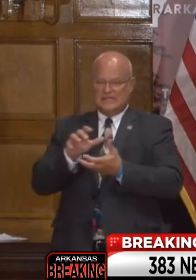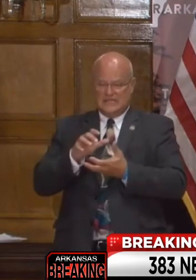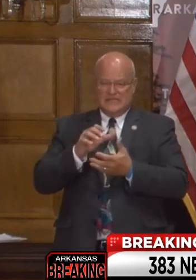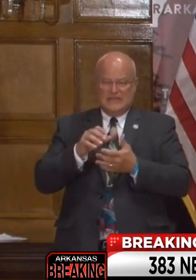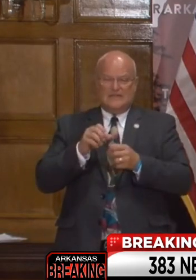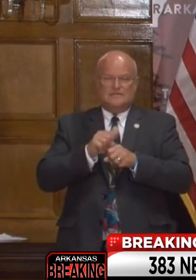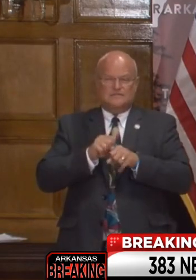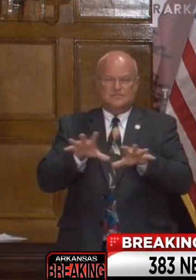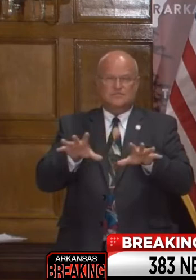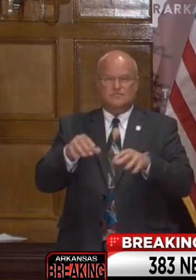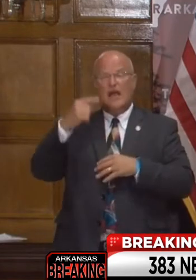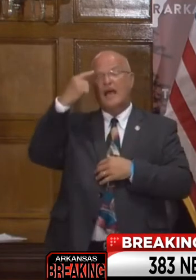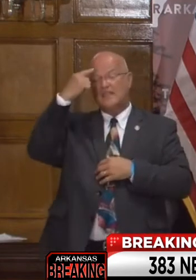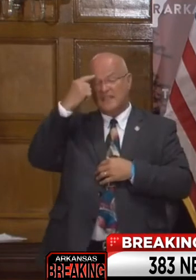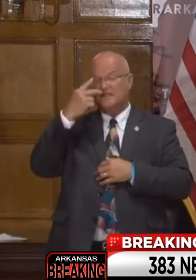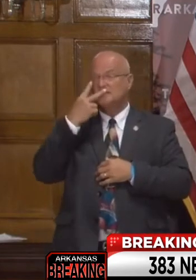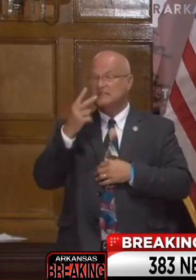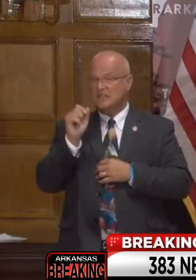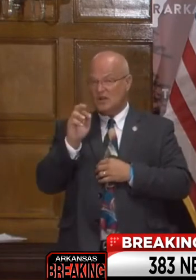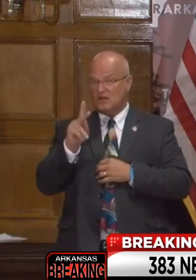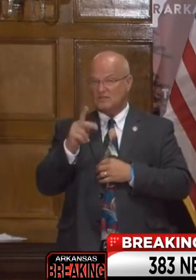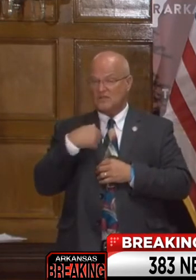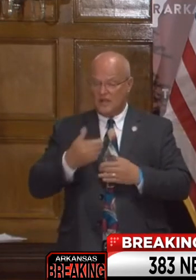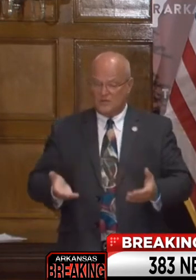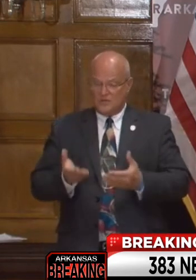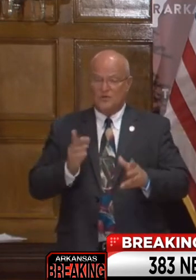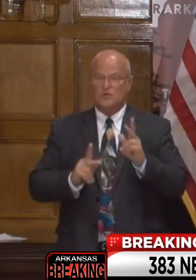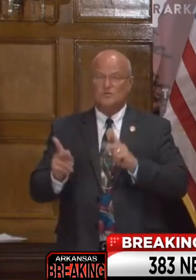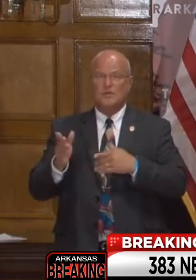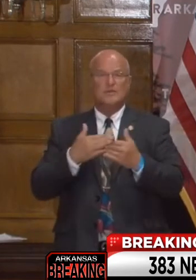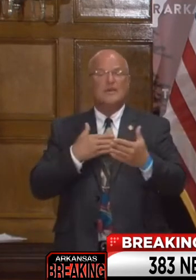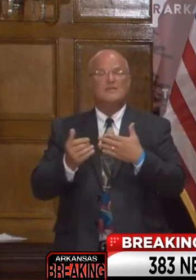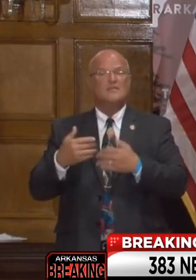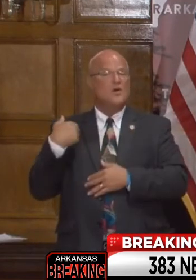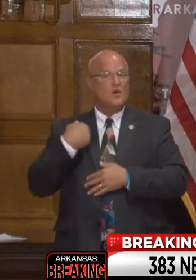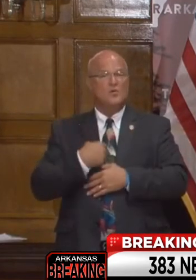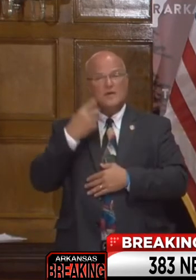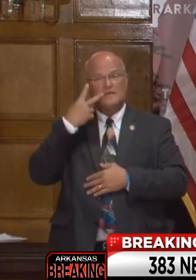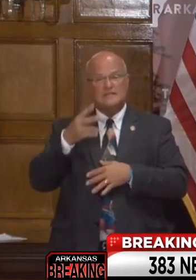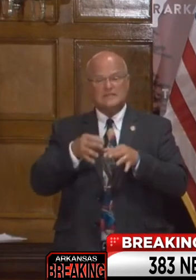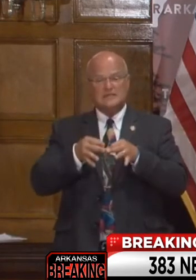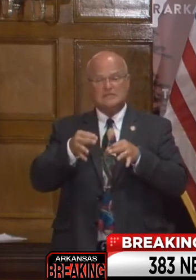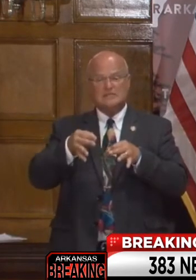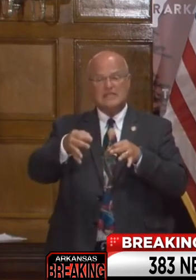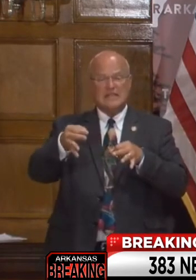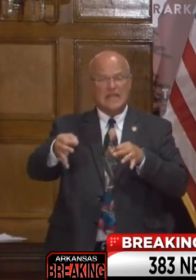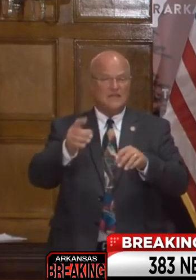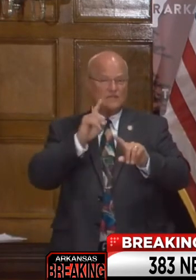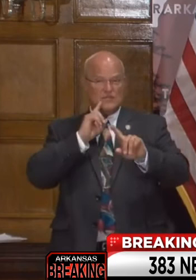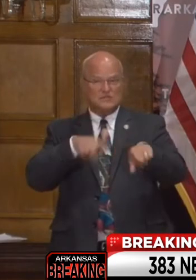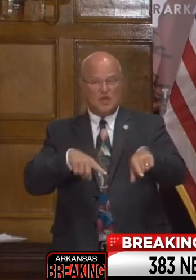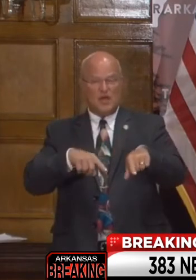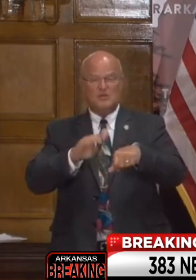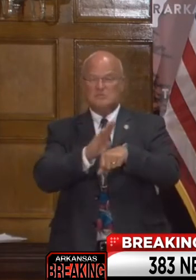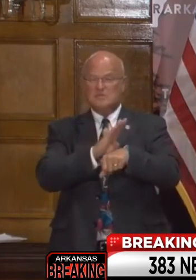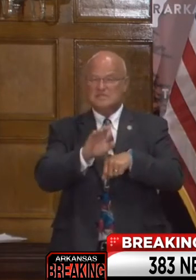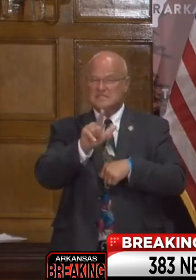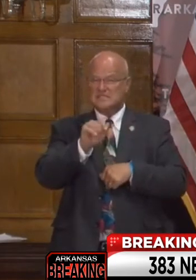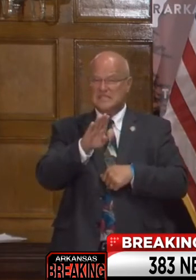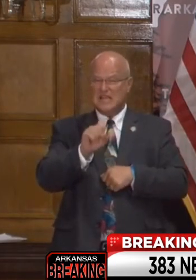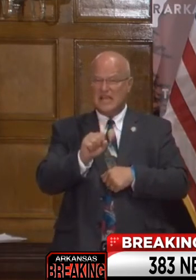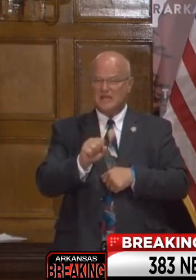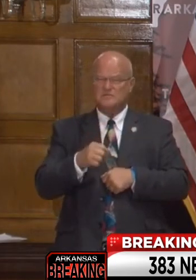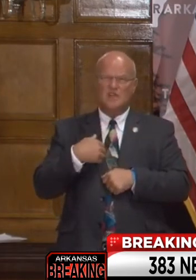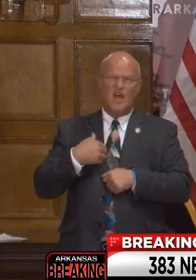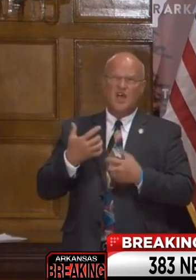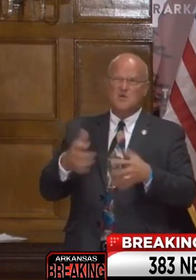start seeing that in Arkansas, and I want to encourage everybody that even though we've seen some delays in the response of the commercial labs, and you say, well, I